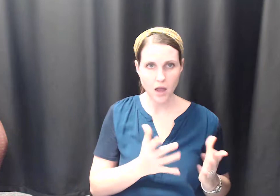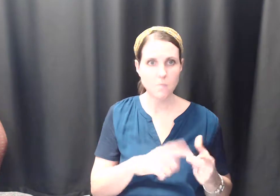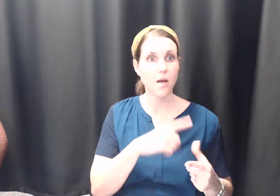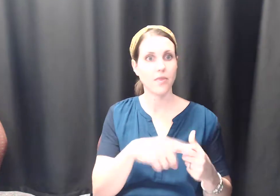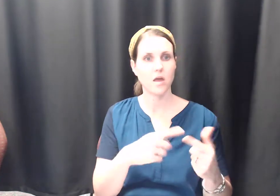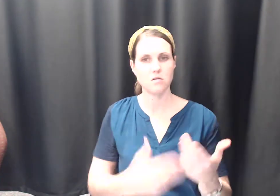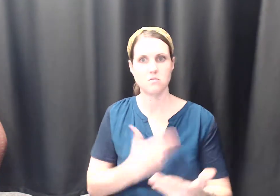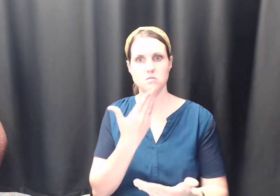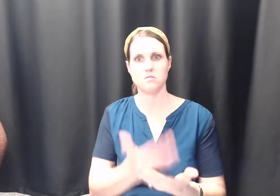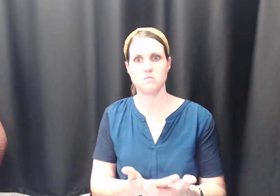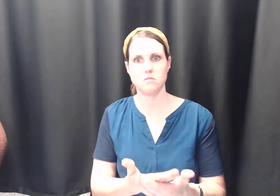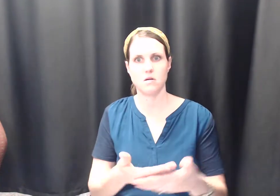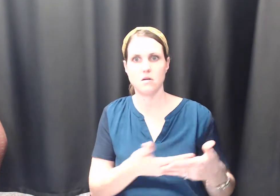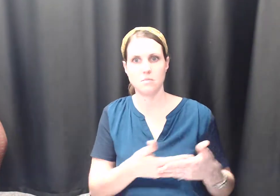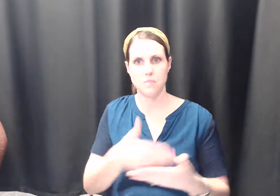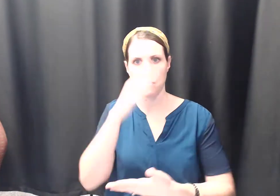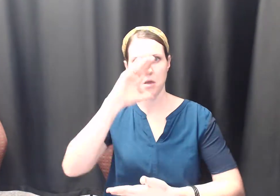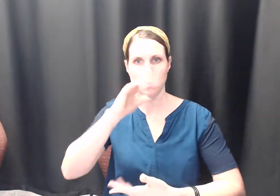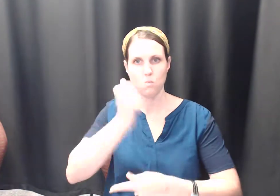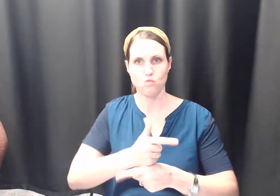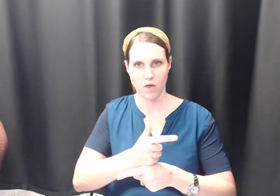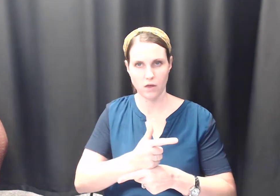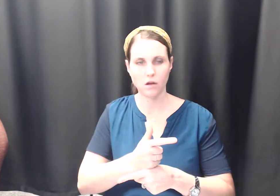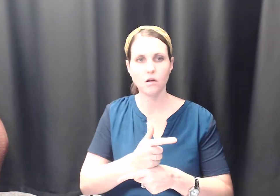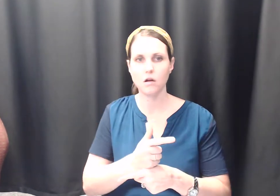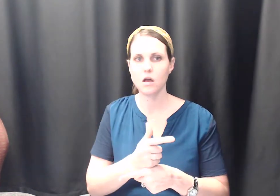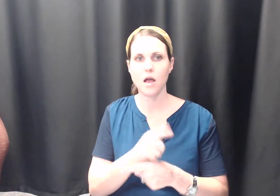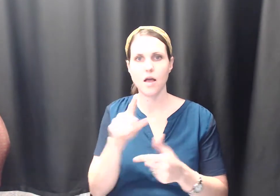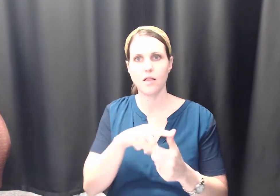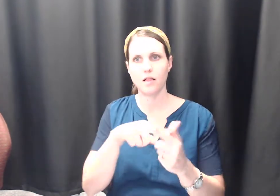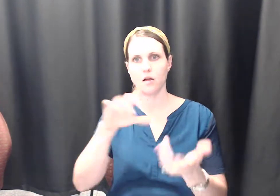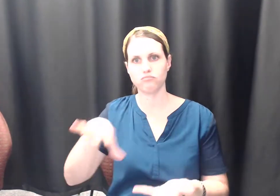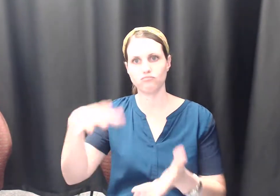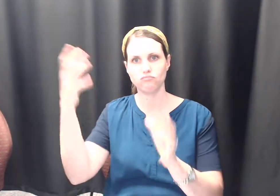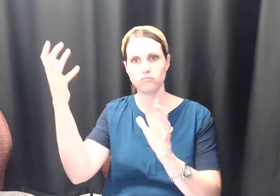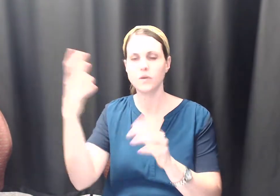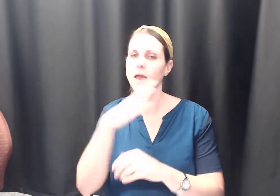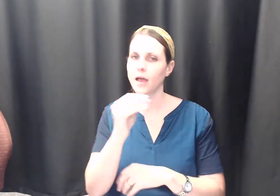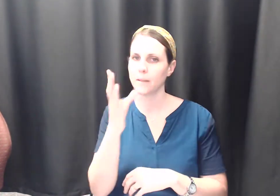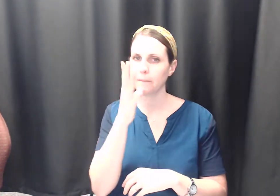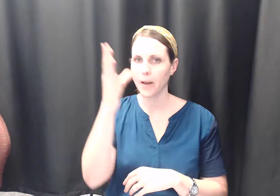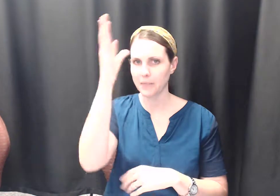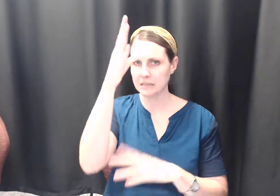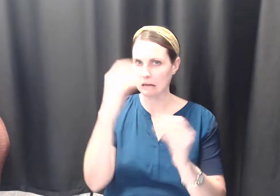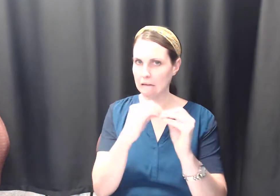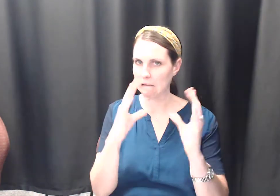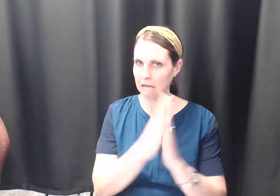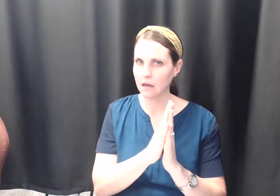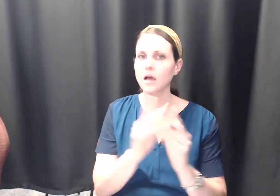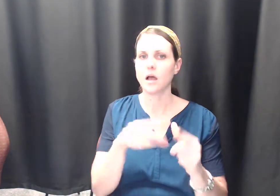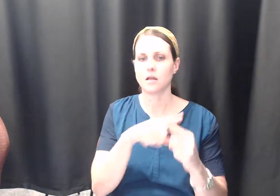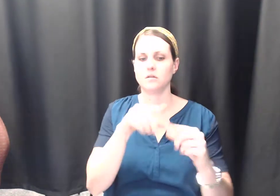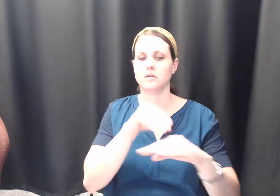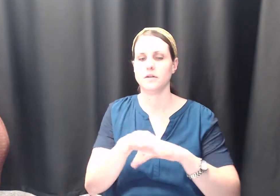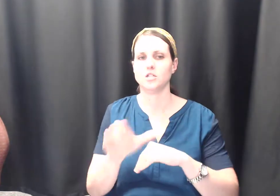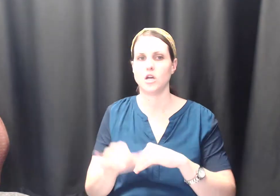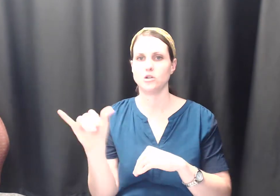relationship. There was order in the development. For example, prior to the problems, the child's reading ability